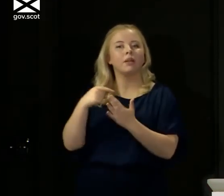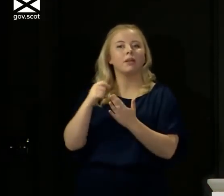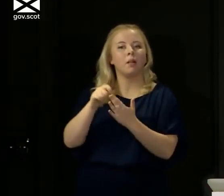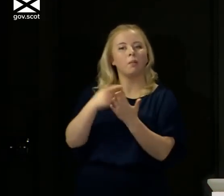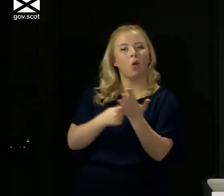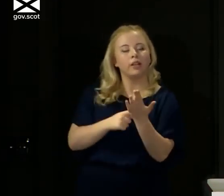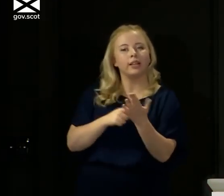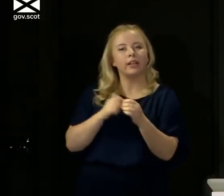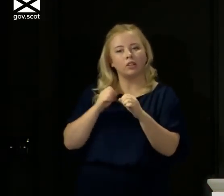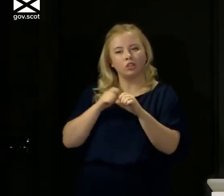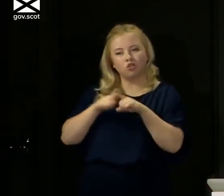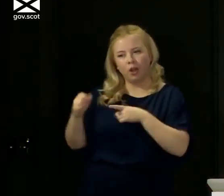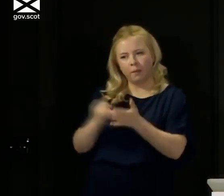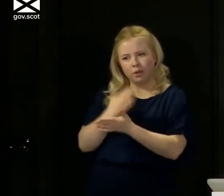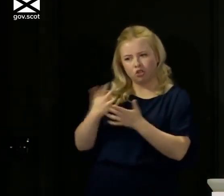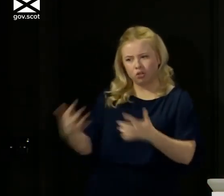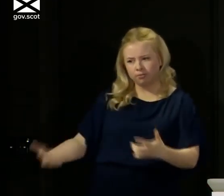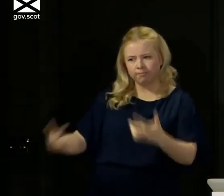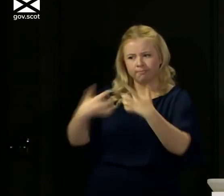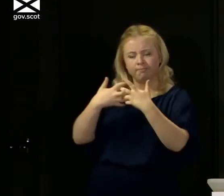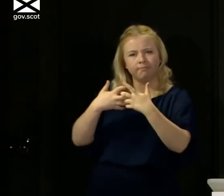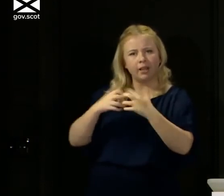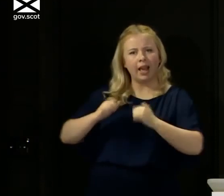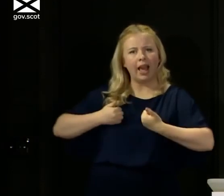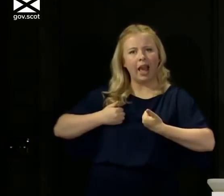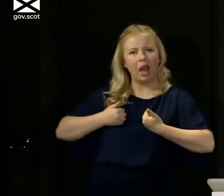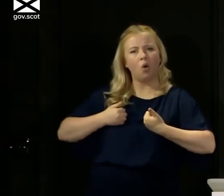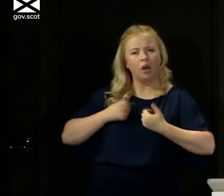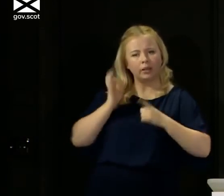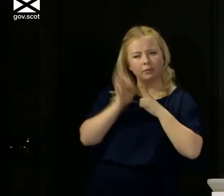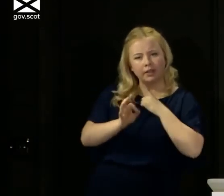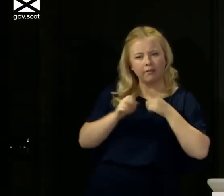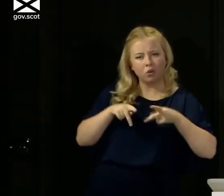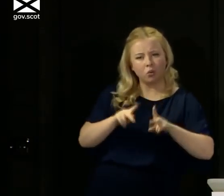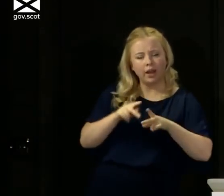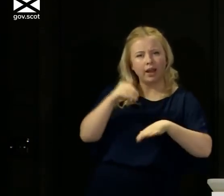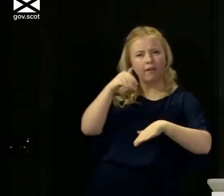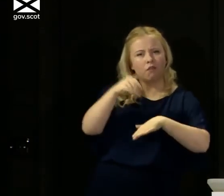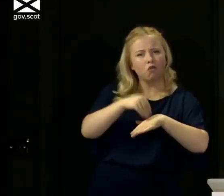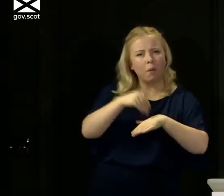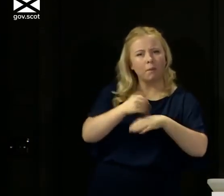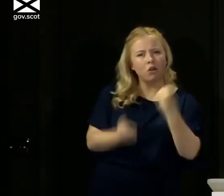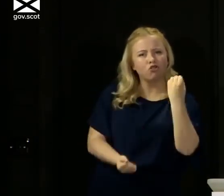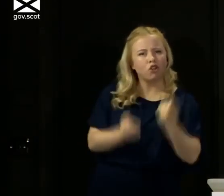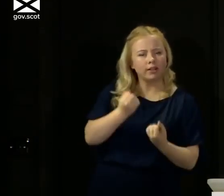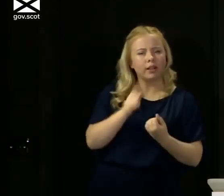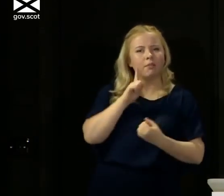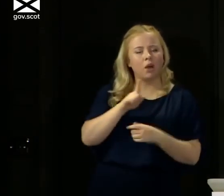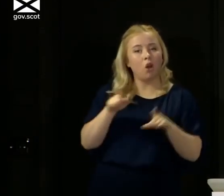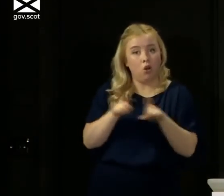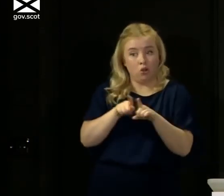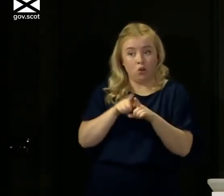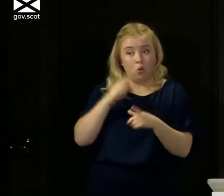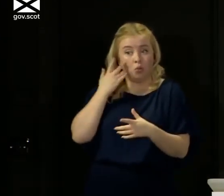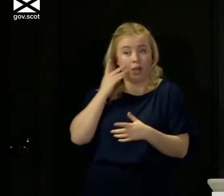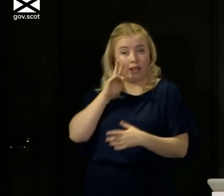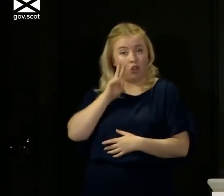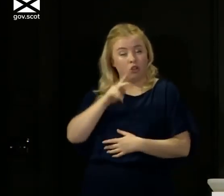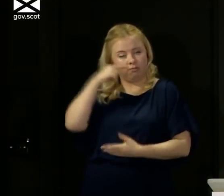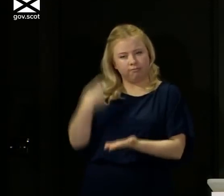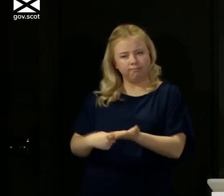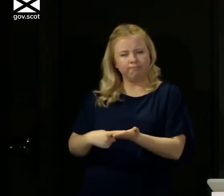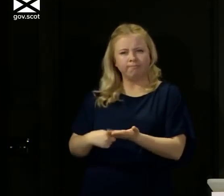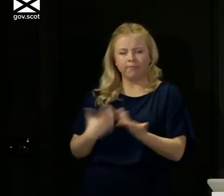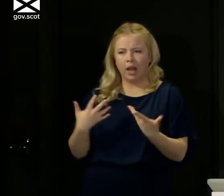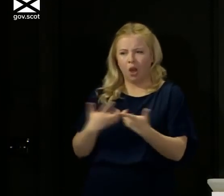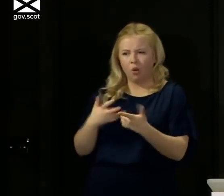make sure that that fitted within our distinctive system of criminal justice, but that, you know, when we were taking decisions around enforcement, that was